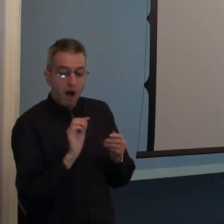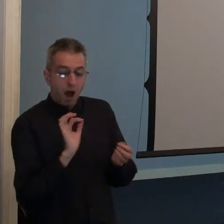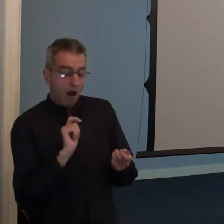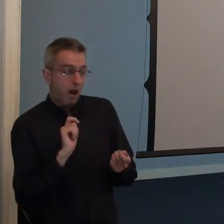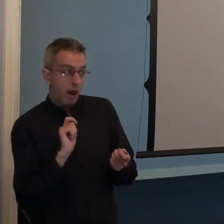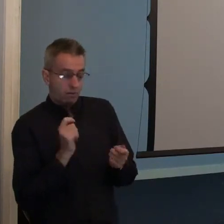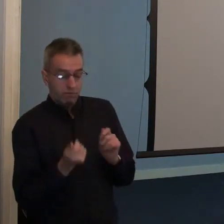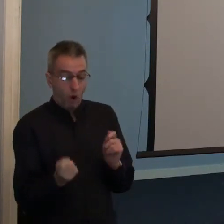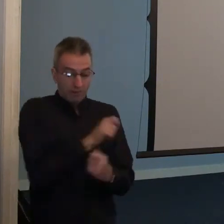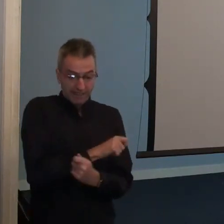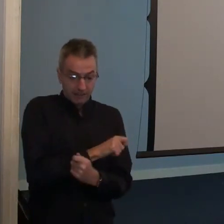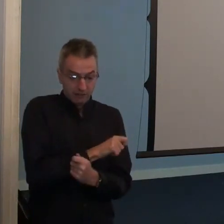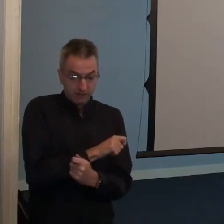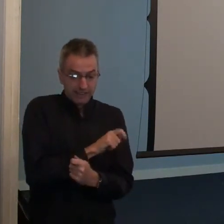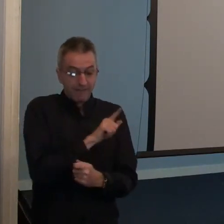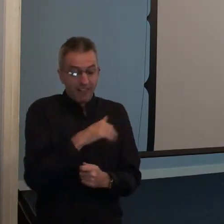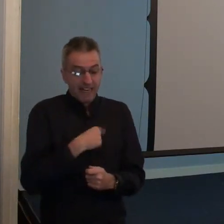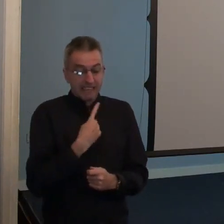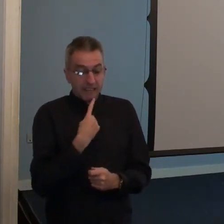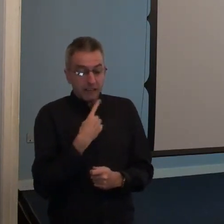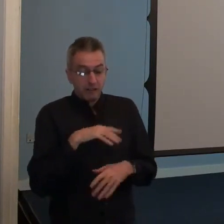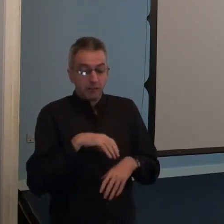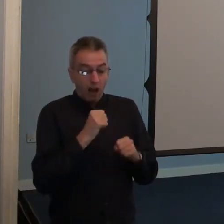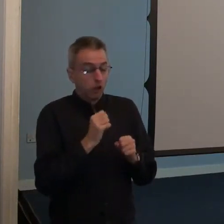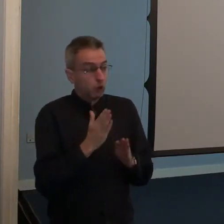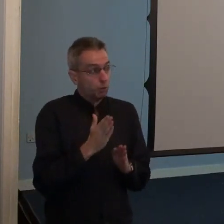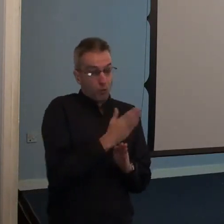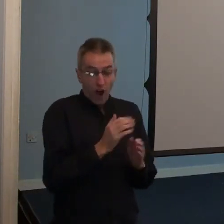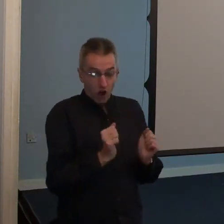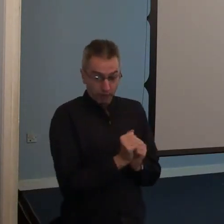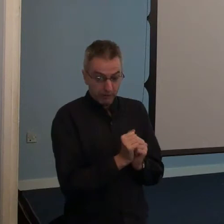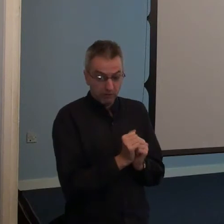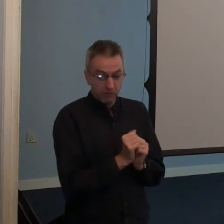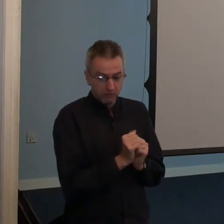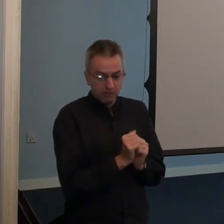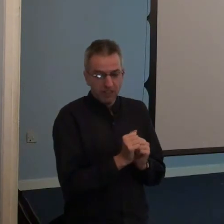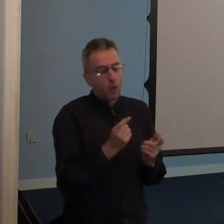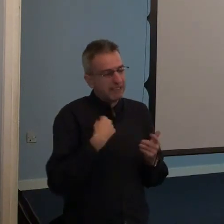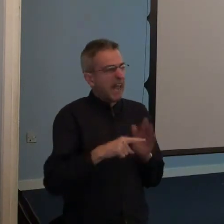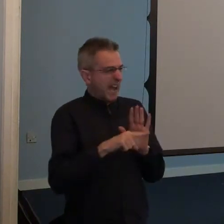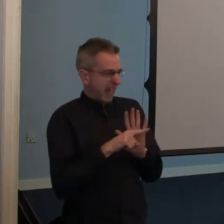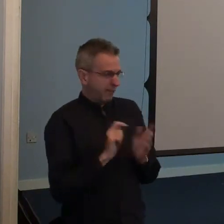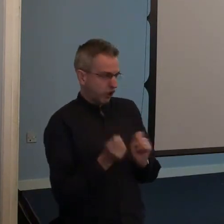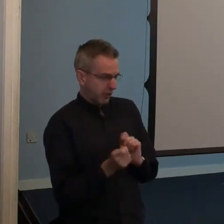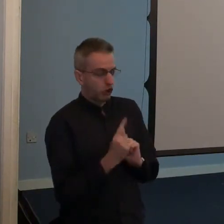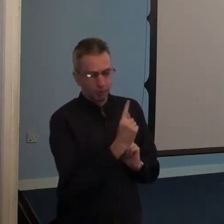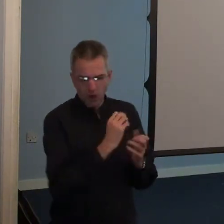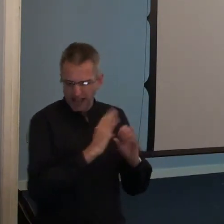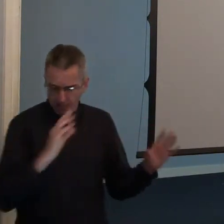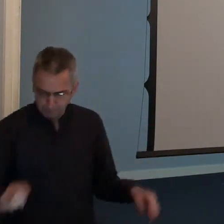as a positive change. Now, if they had done the opposite and said that they agreed that deaf genes should be removed, we referred to that as a negative change. And